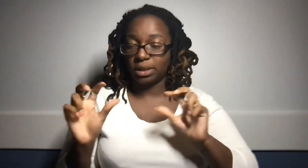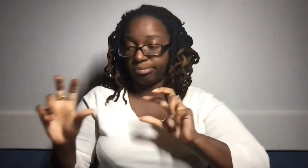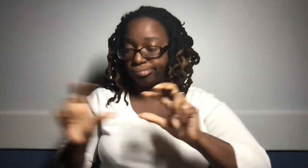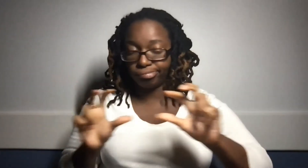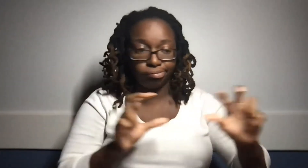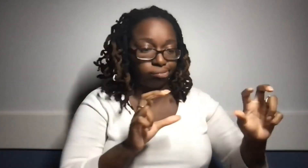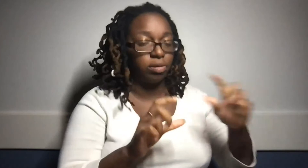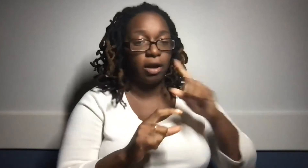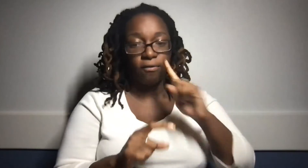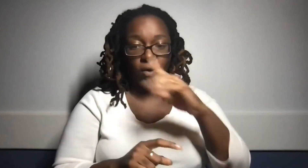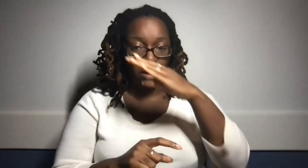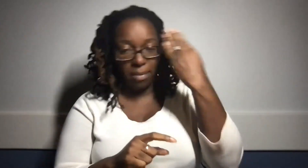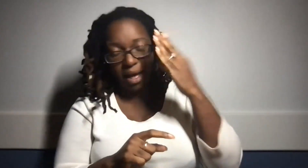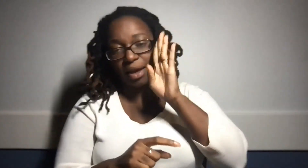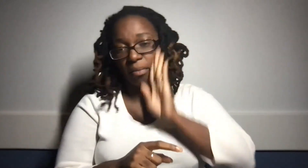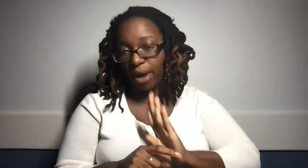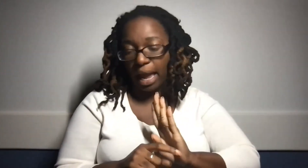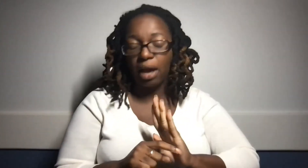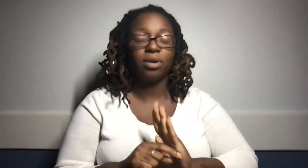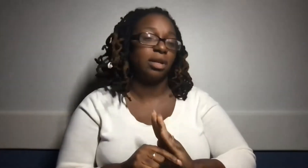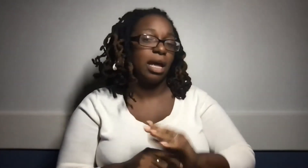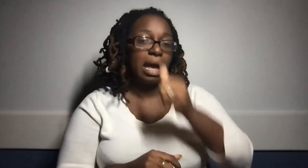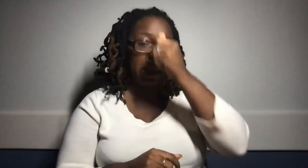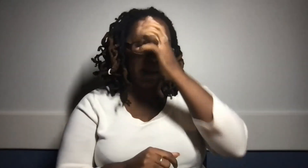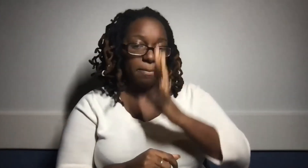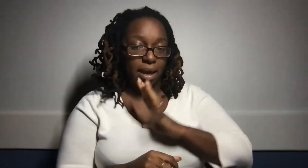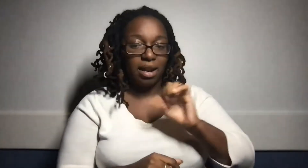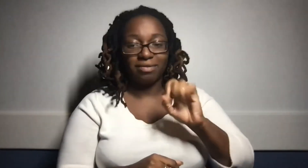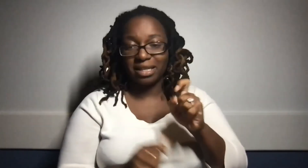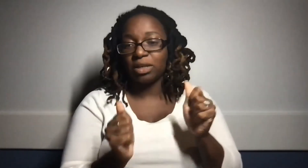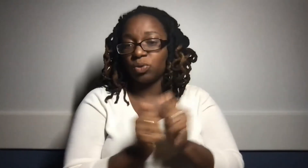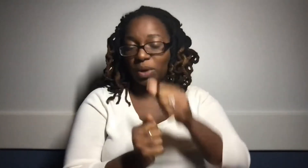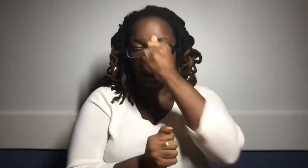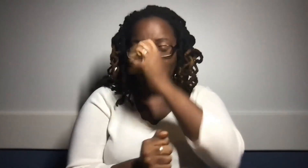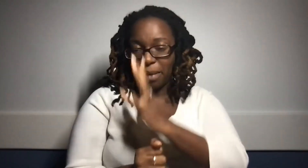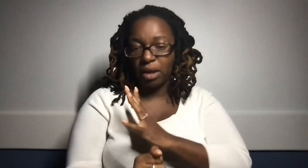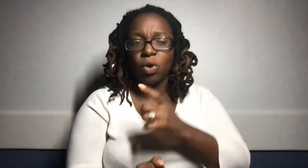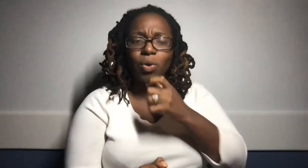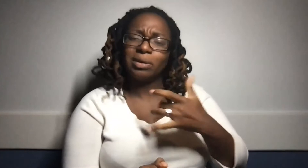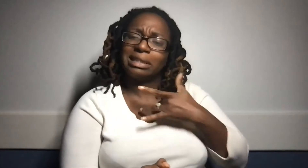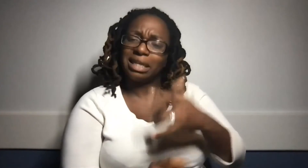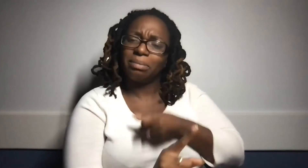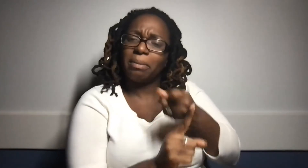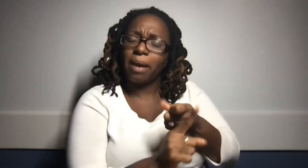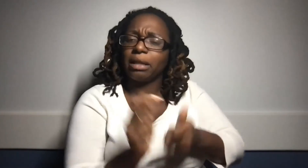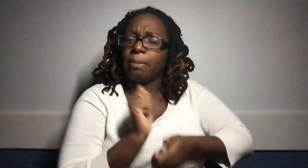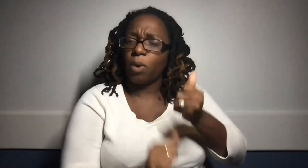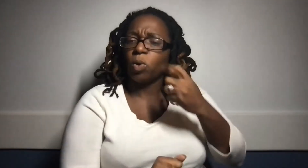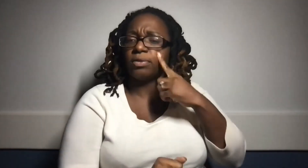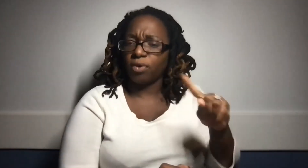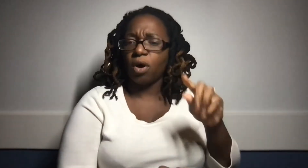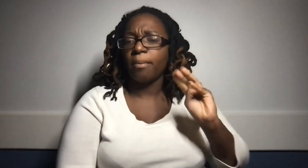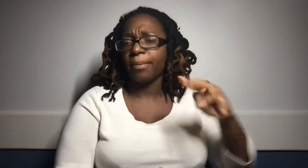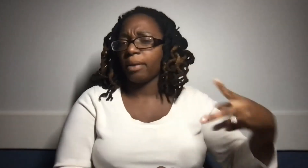Black and Brown men who have sex with men who are disproportionately impacted by the monkeypox epidemic and have had a